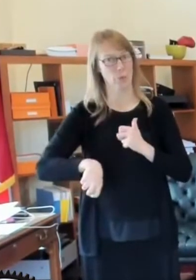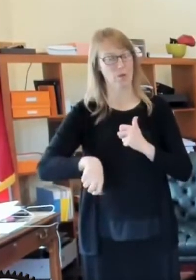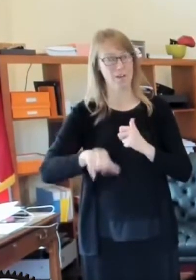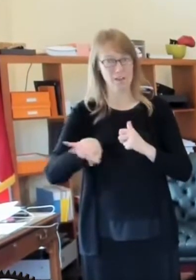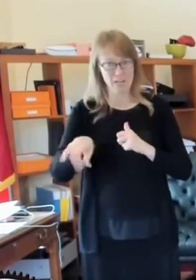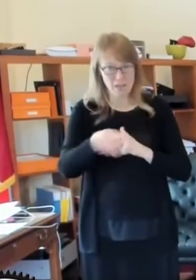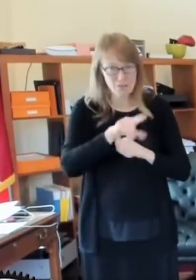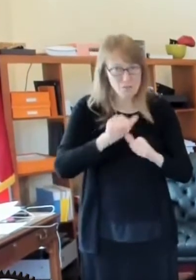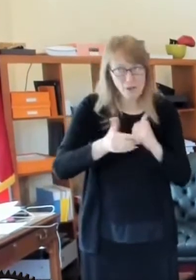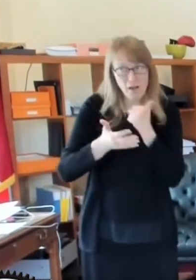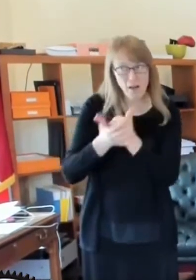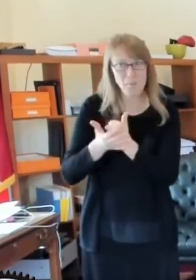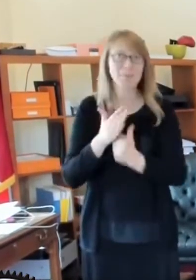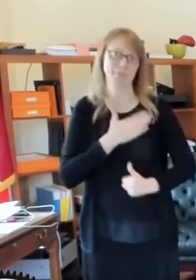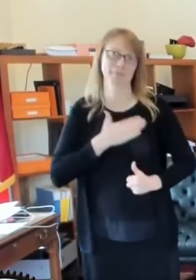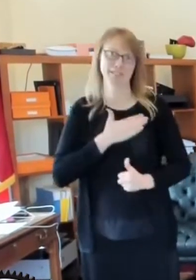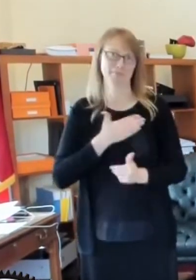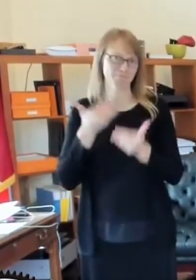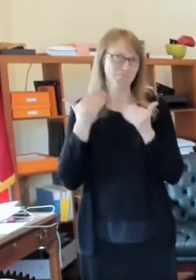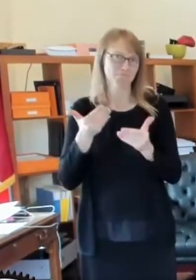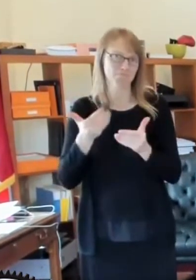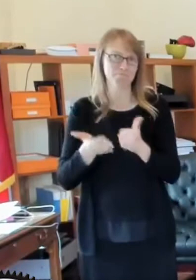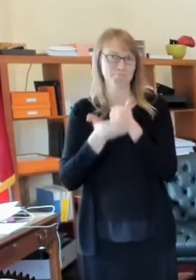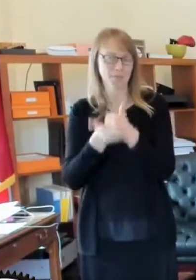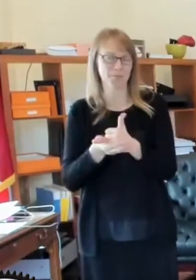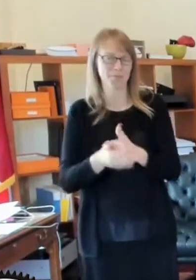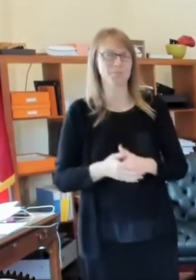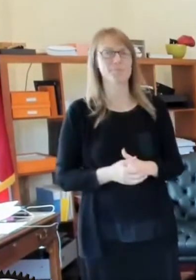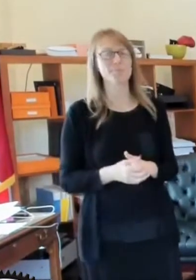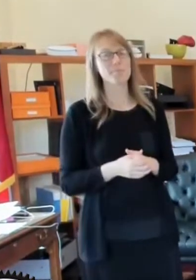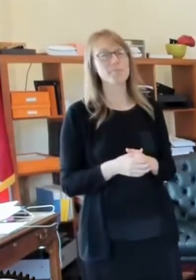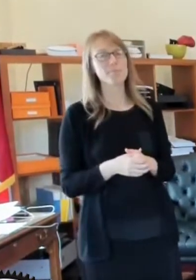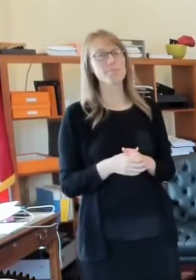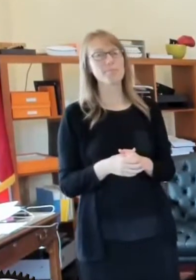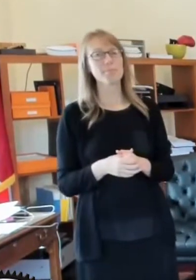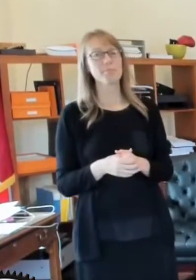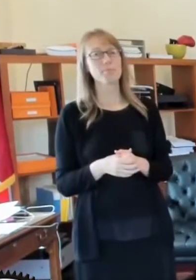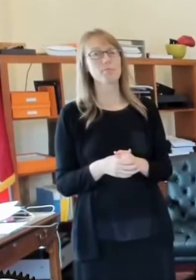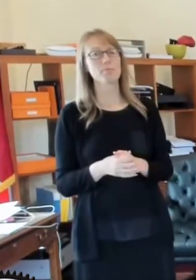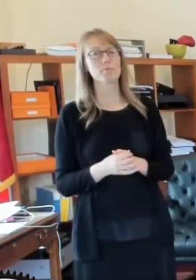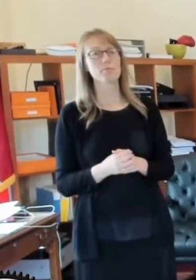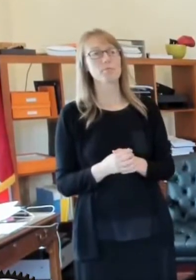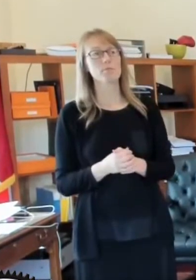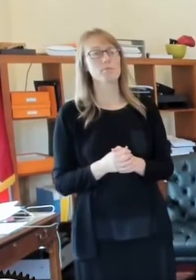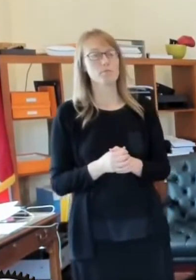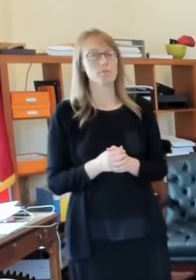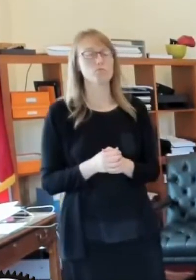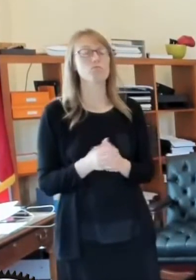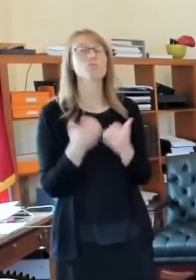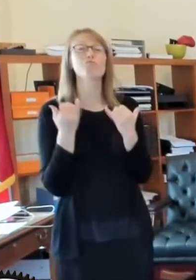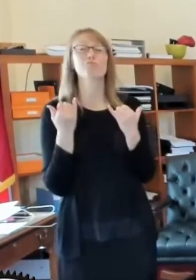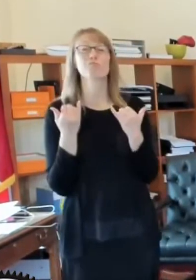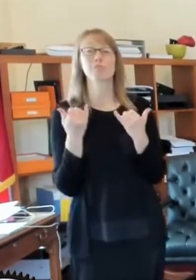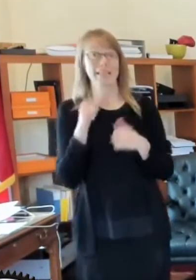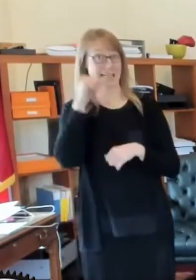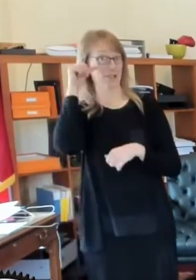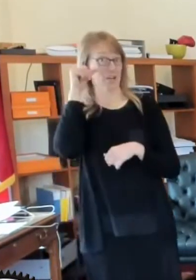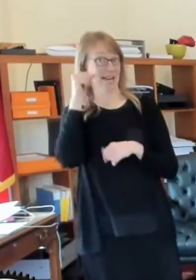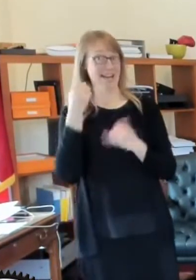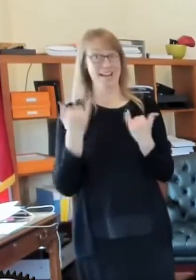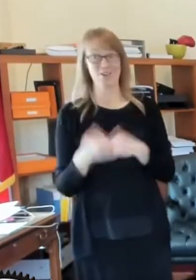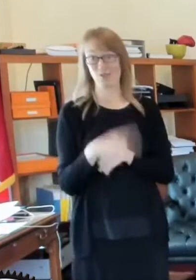thing I want to talk about along those lines is that yesterday, and then again today at the Board of Estimate and Apportionment, we